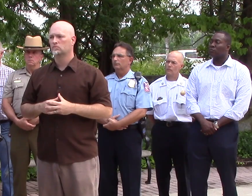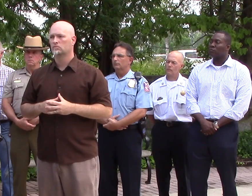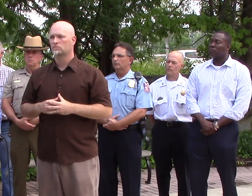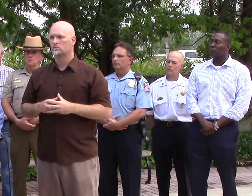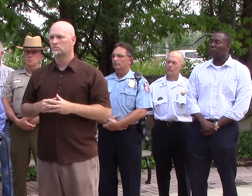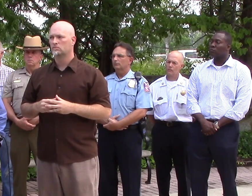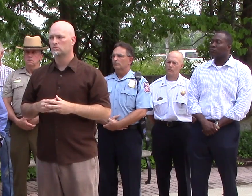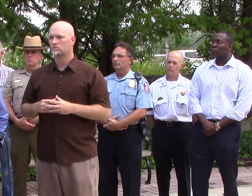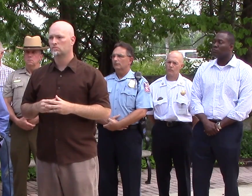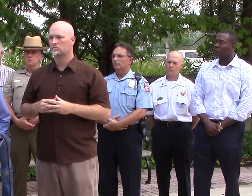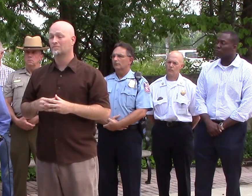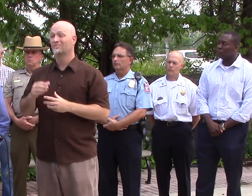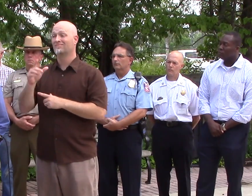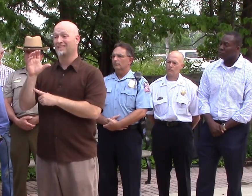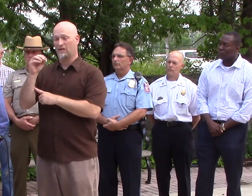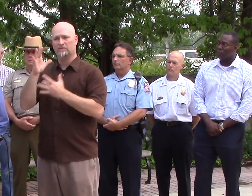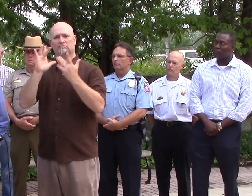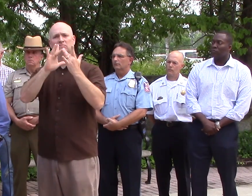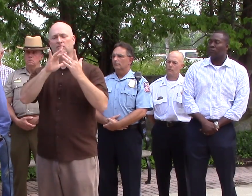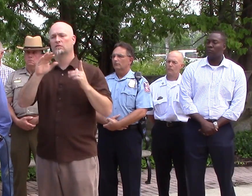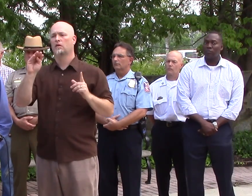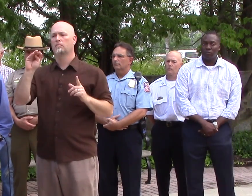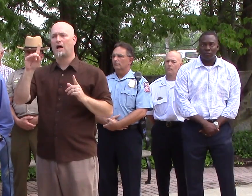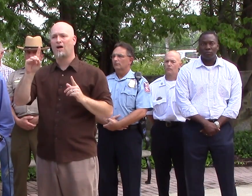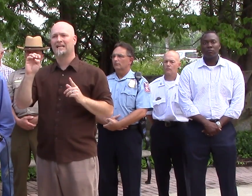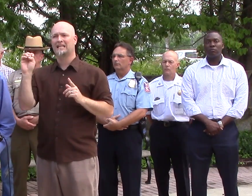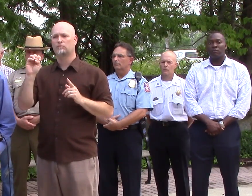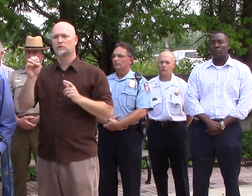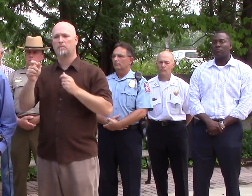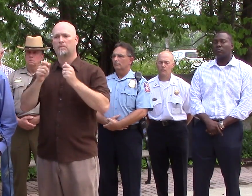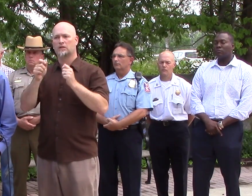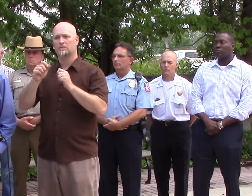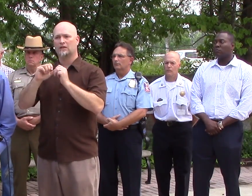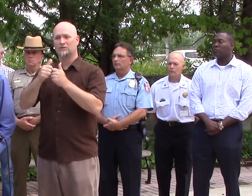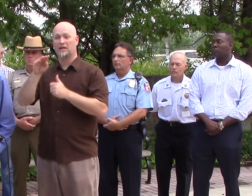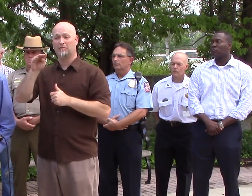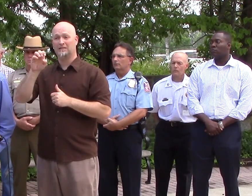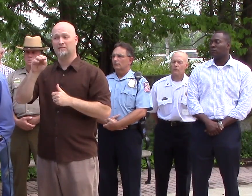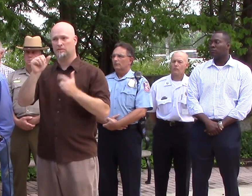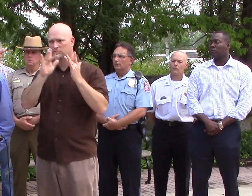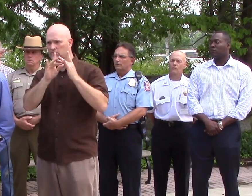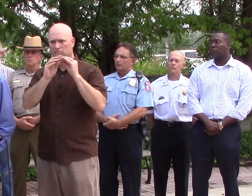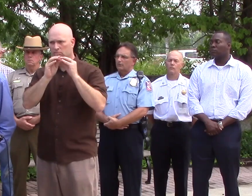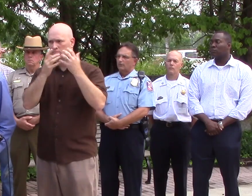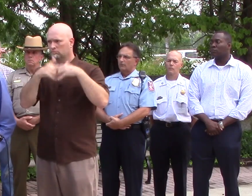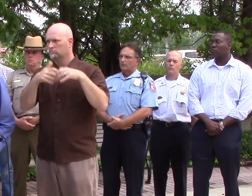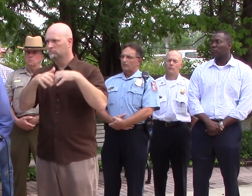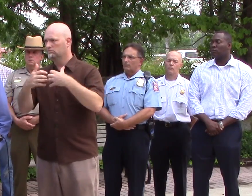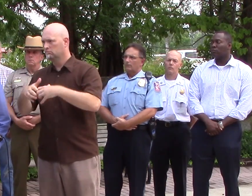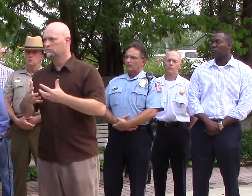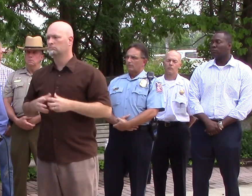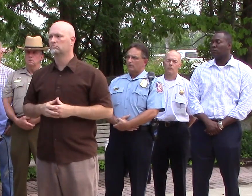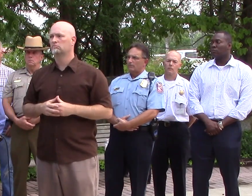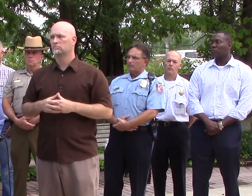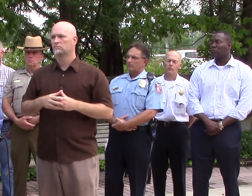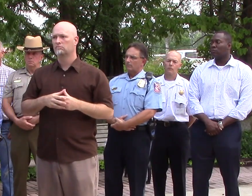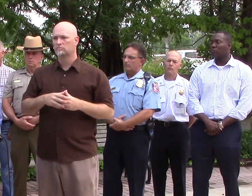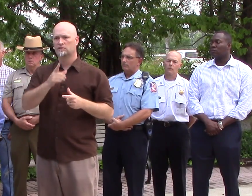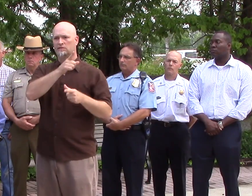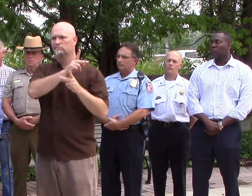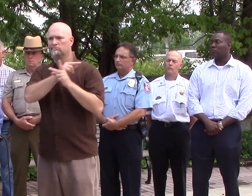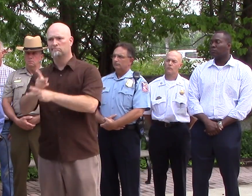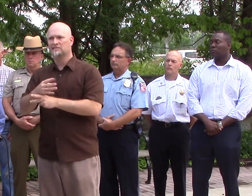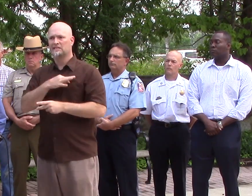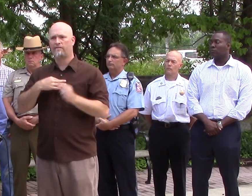Management Agency since last night. In fact, they've provided some staff here to make the coordination of resources that much